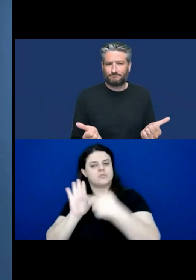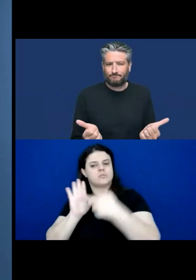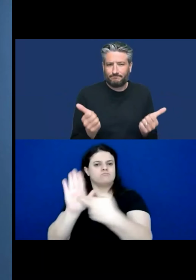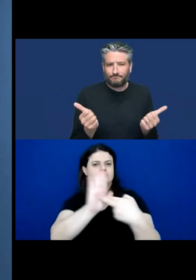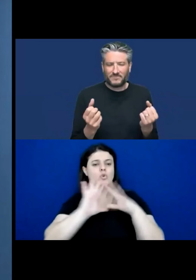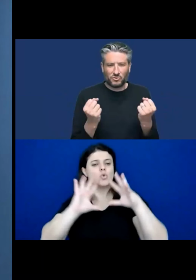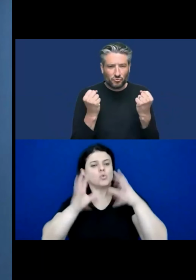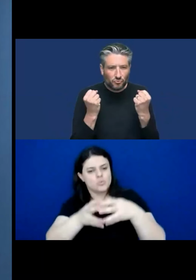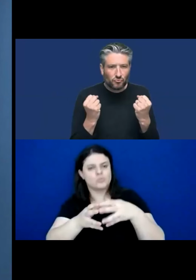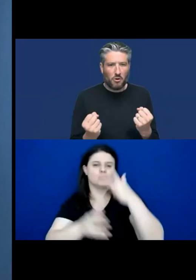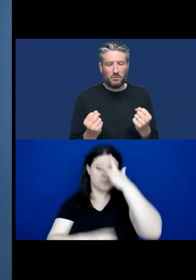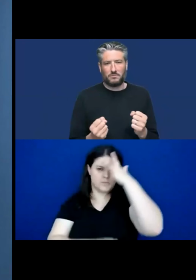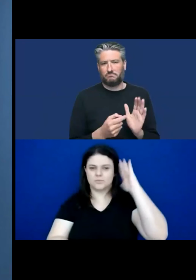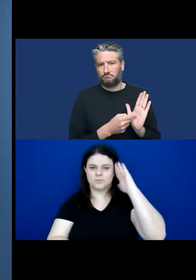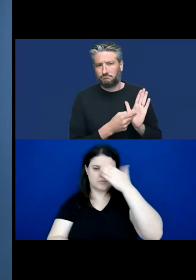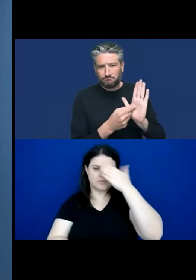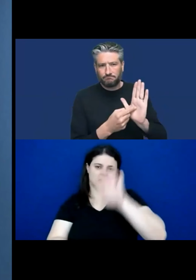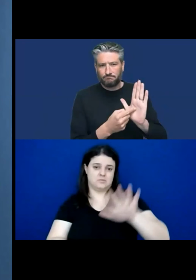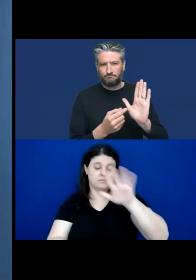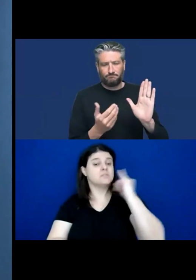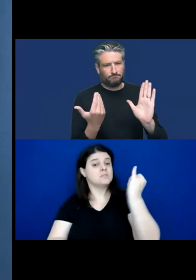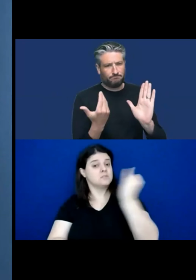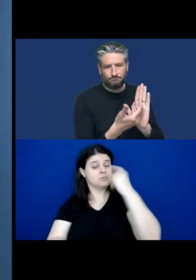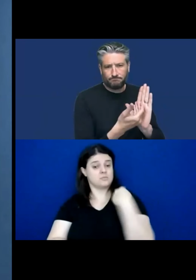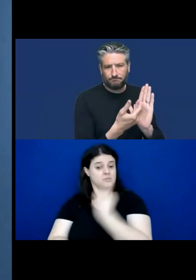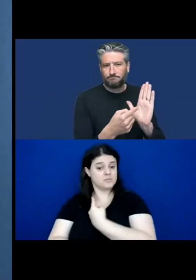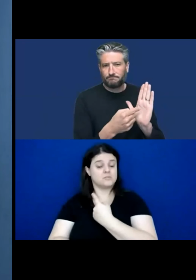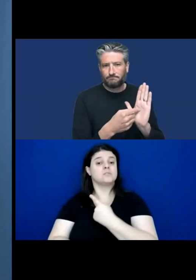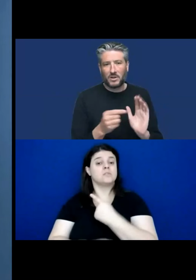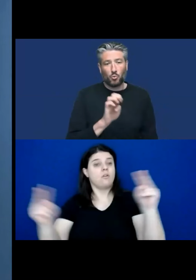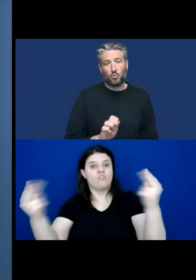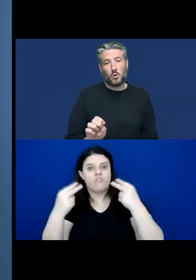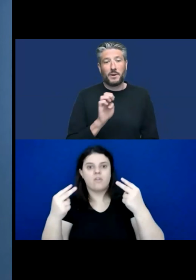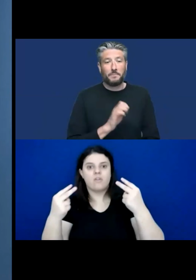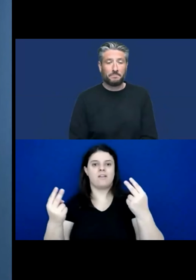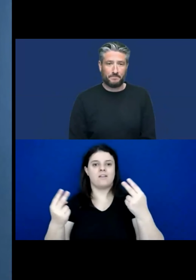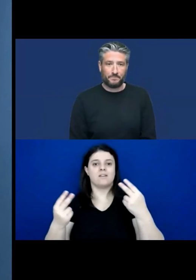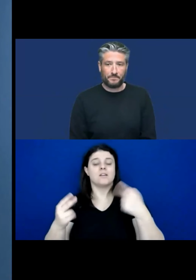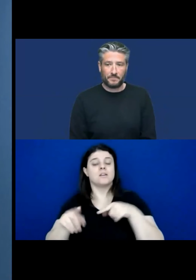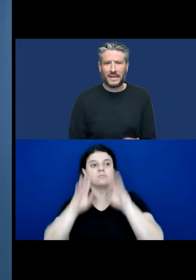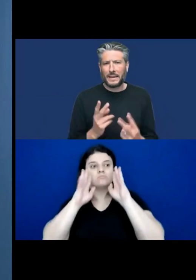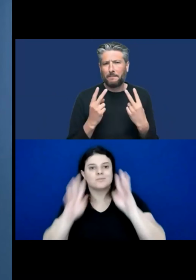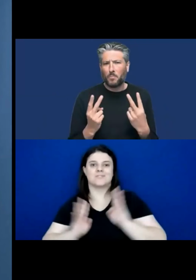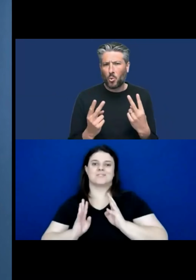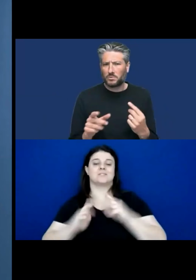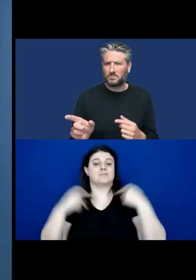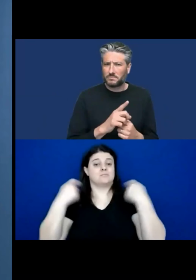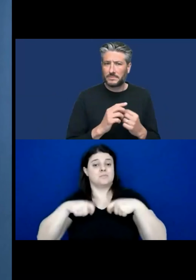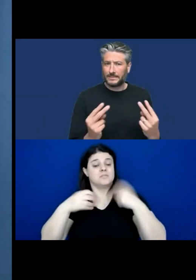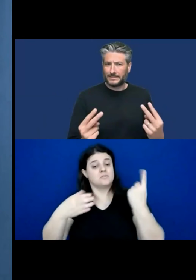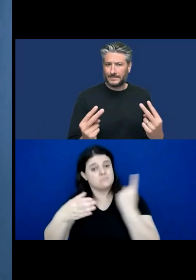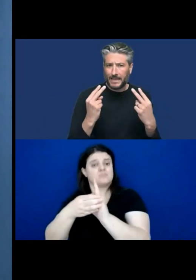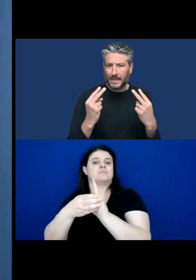Europe. And it is very important for us to be seen and to be heard so that we can be included in